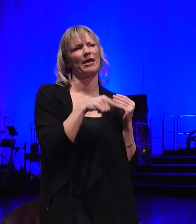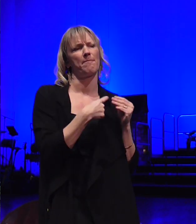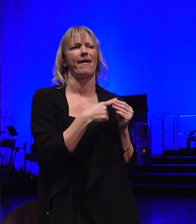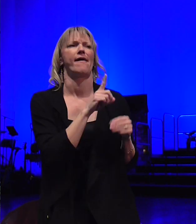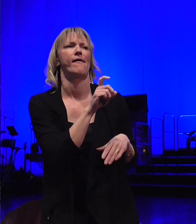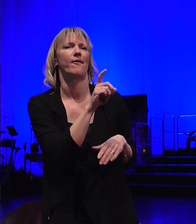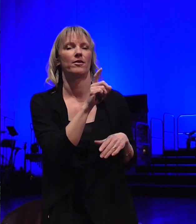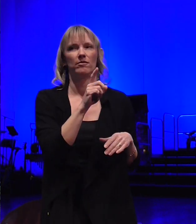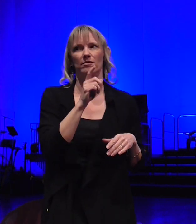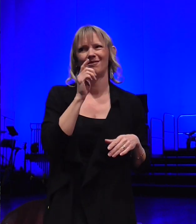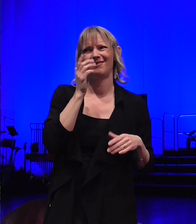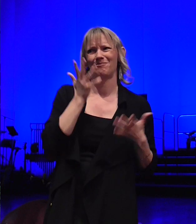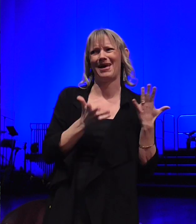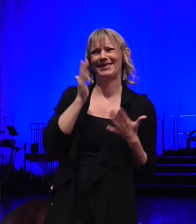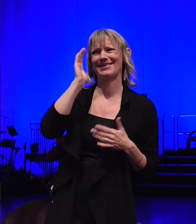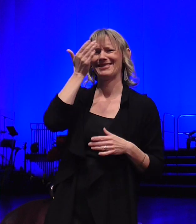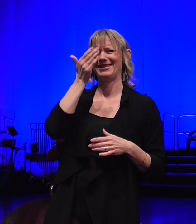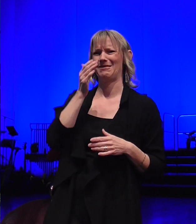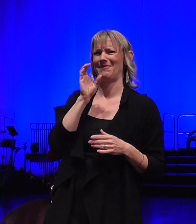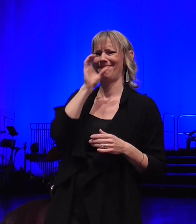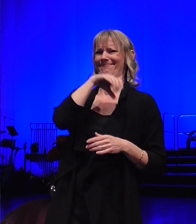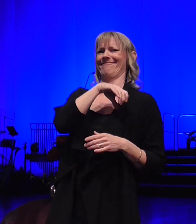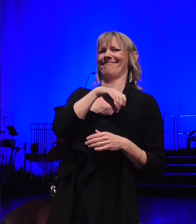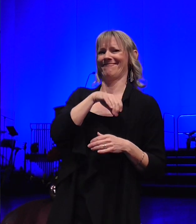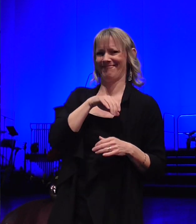little weird, right?